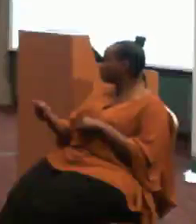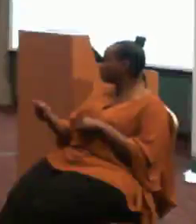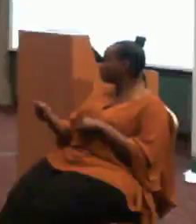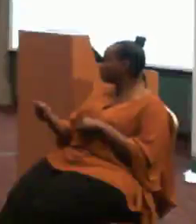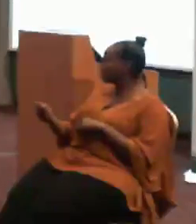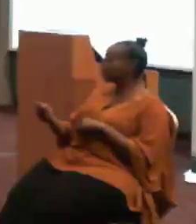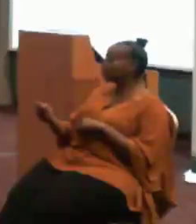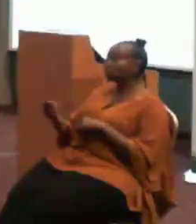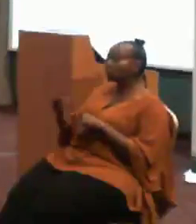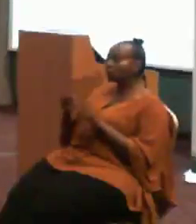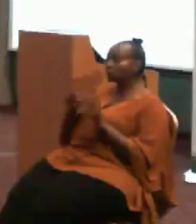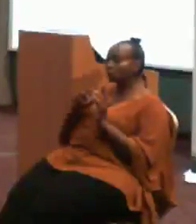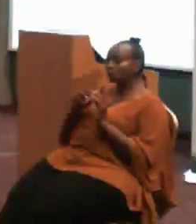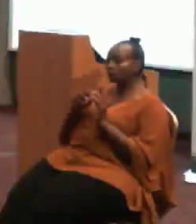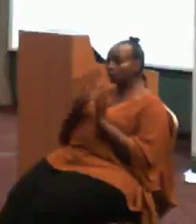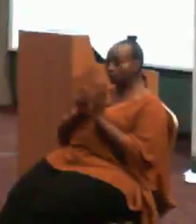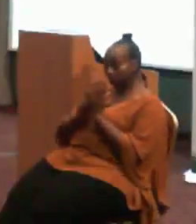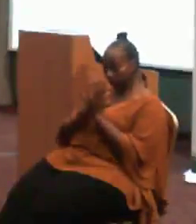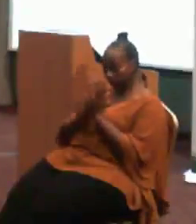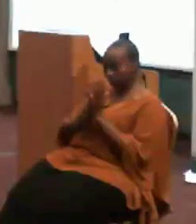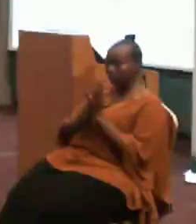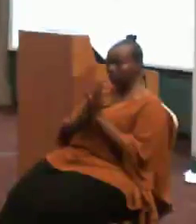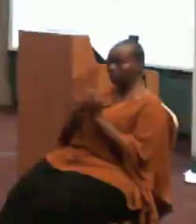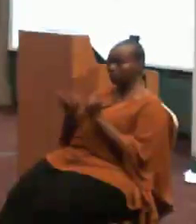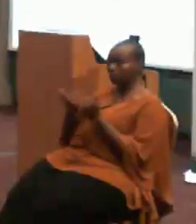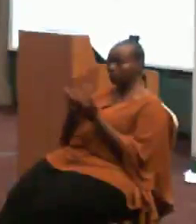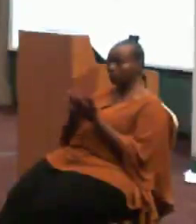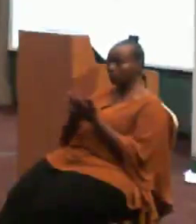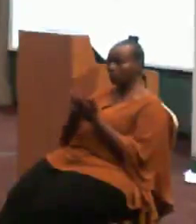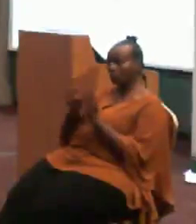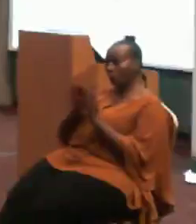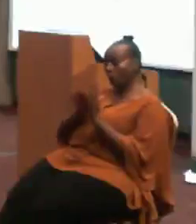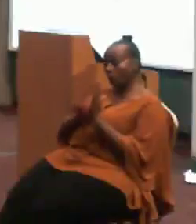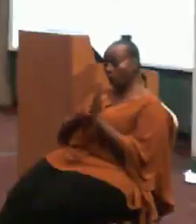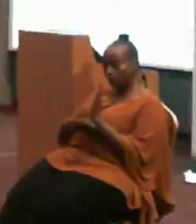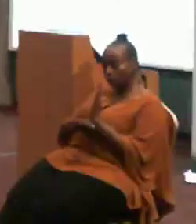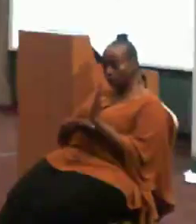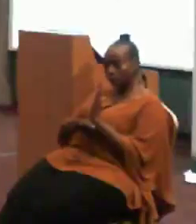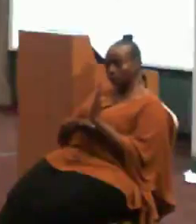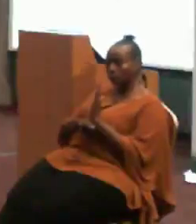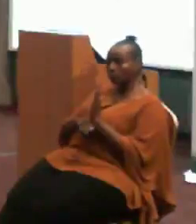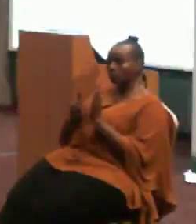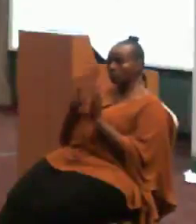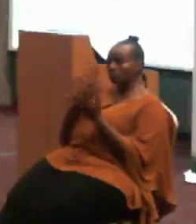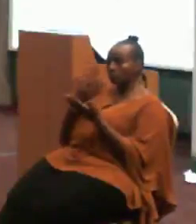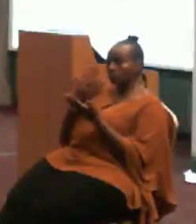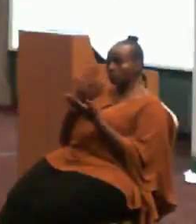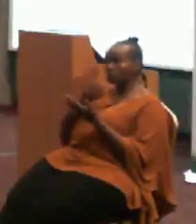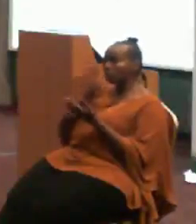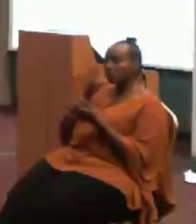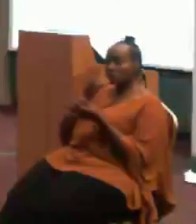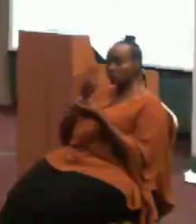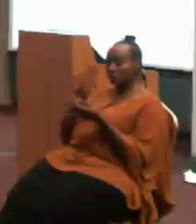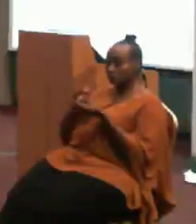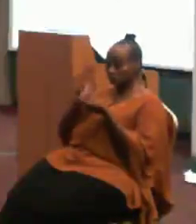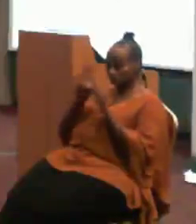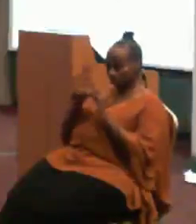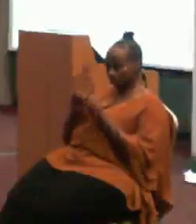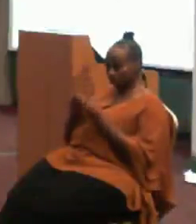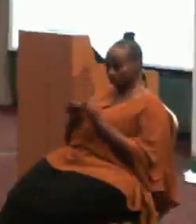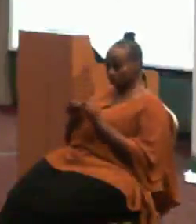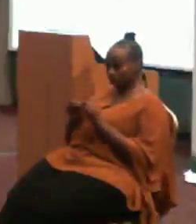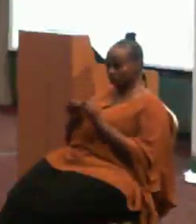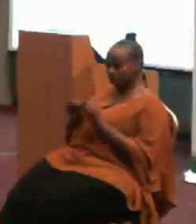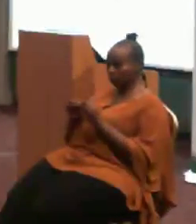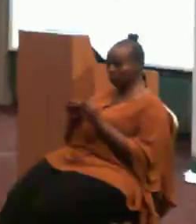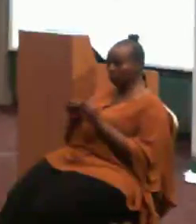they have. We've put a list of all of those, and we even said that they must adjust. We listed even those that